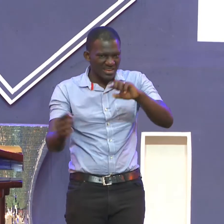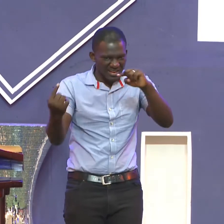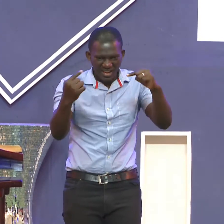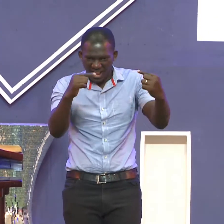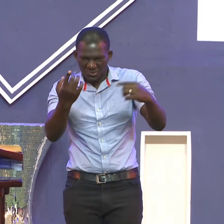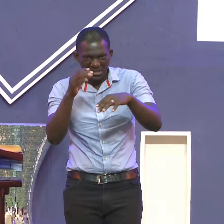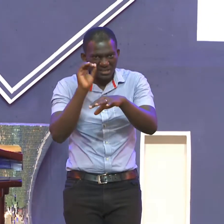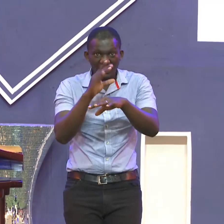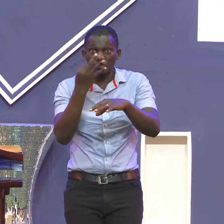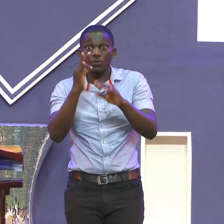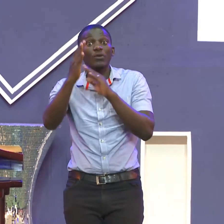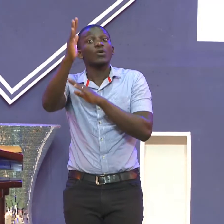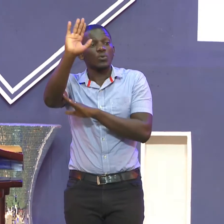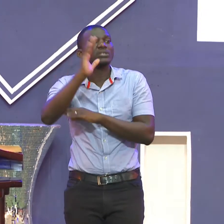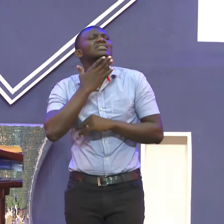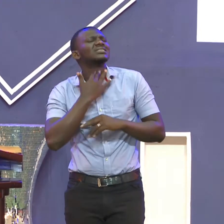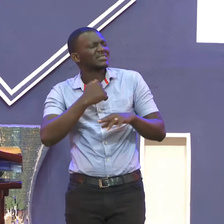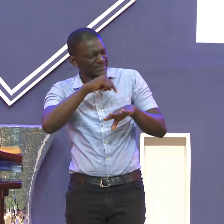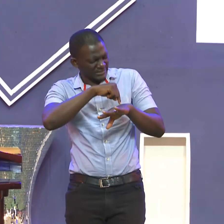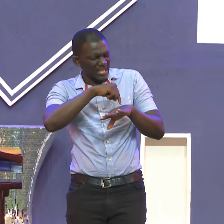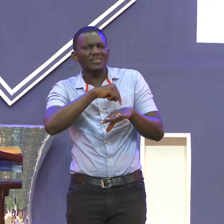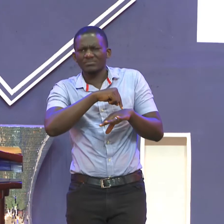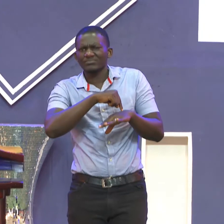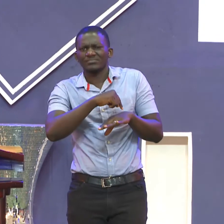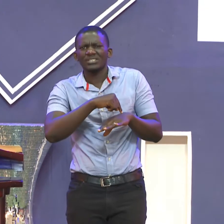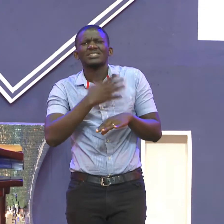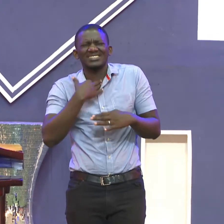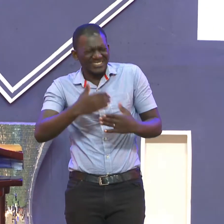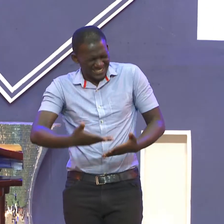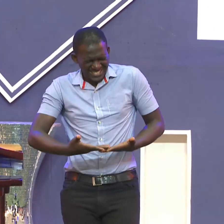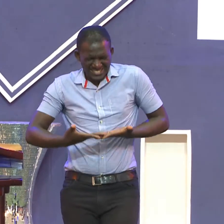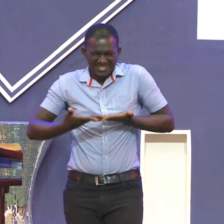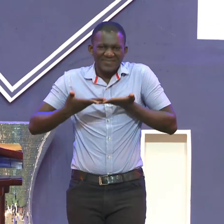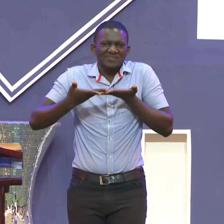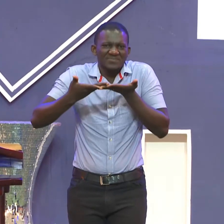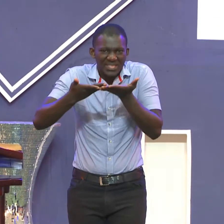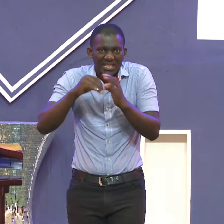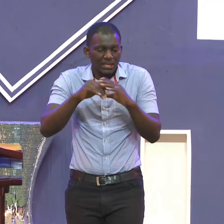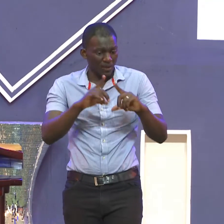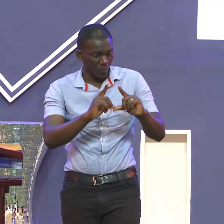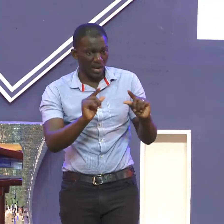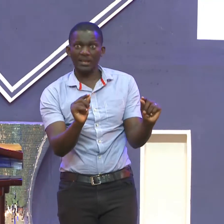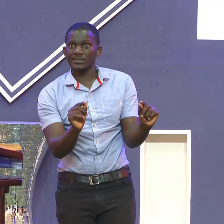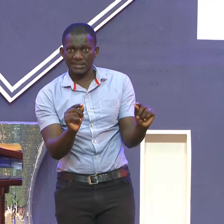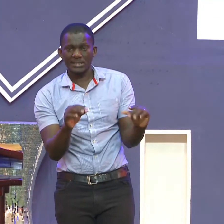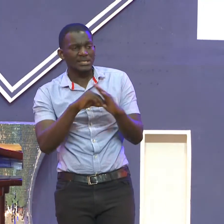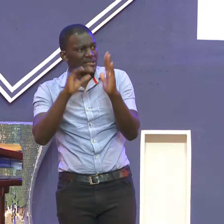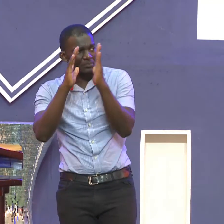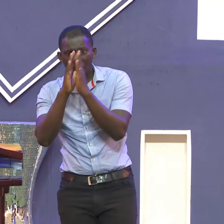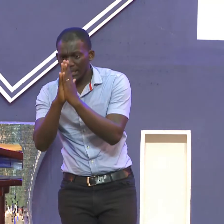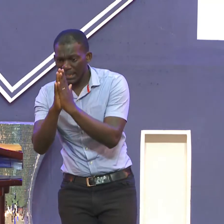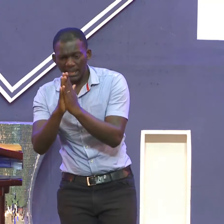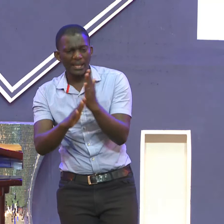council of the Lord. Kitwa alobudde. It takes time. Kitwa alokwewayo. It takes commitment. Mu kigambo. In the word. Mu kusaba.